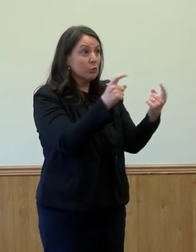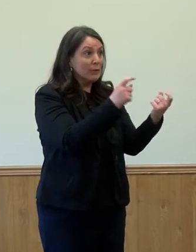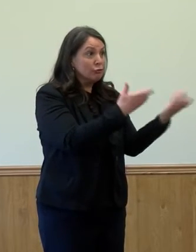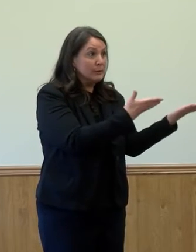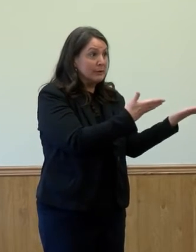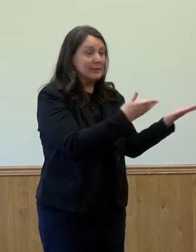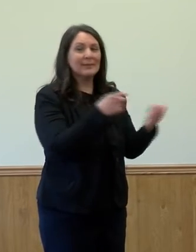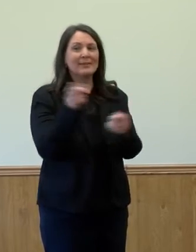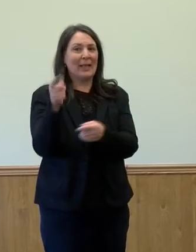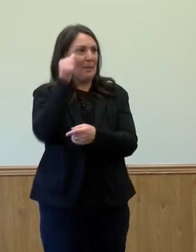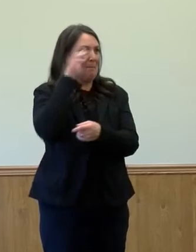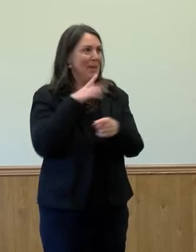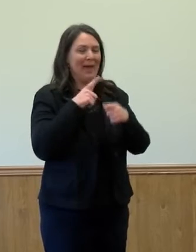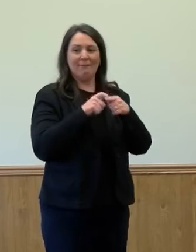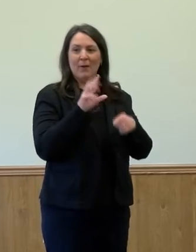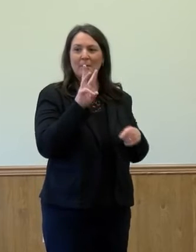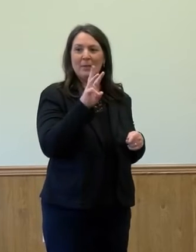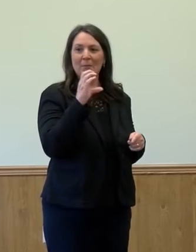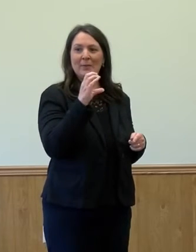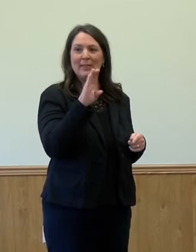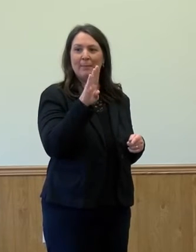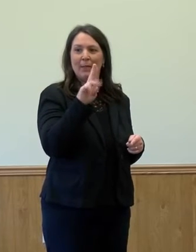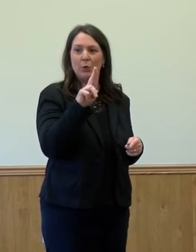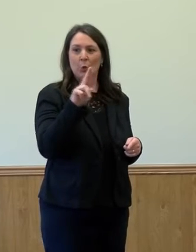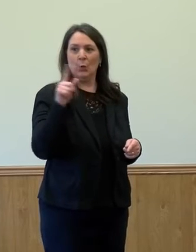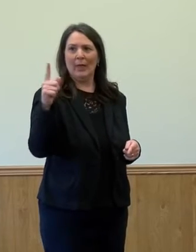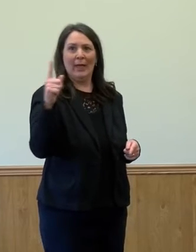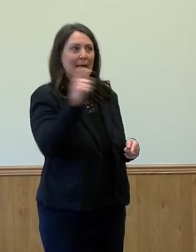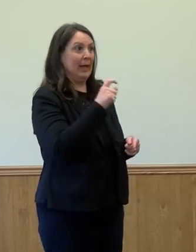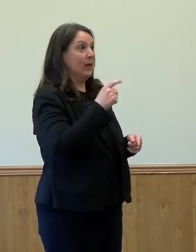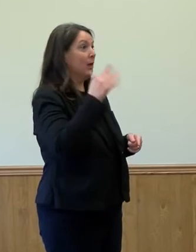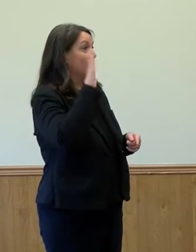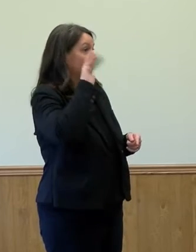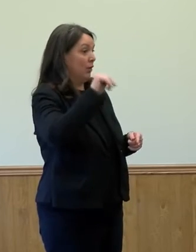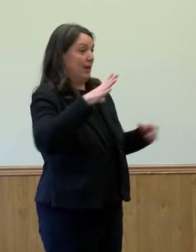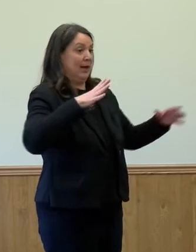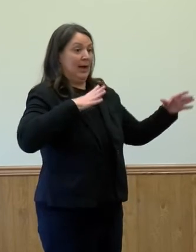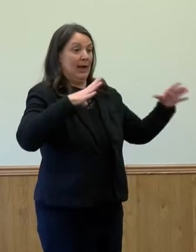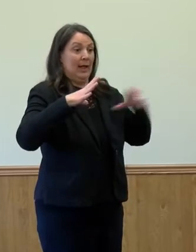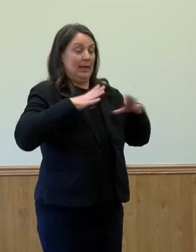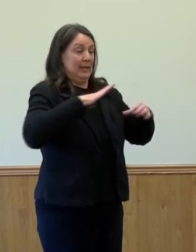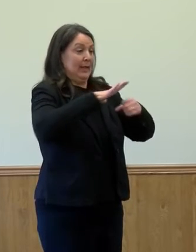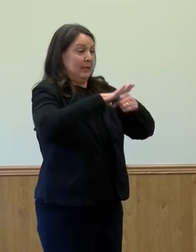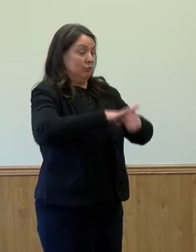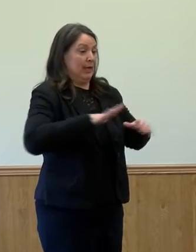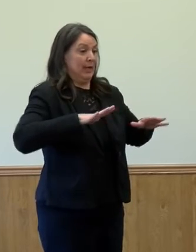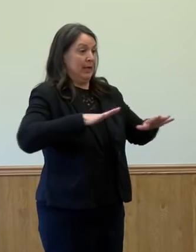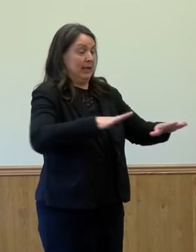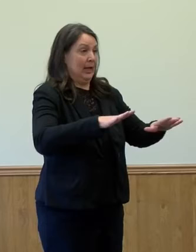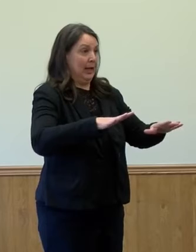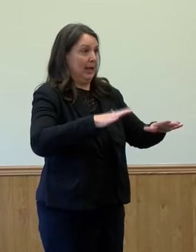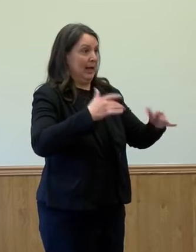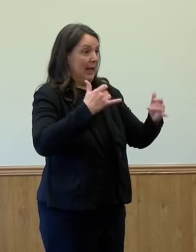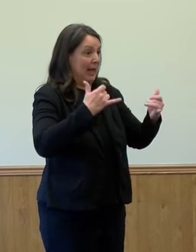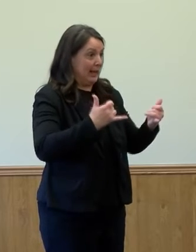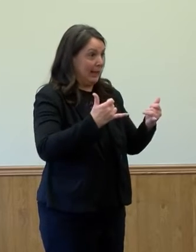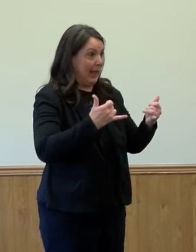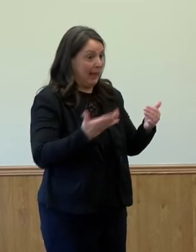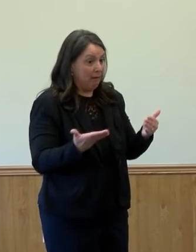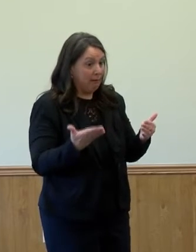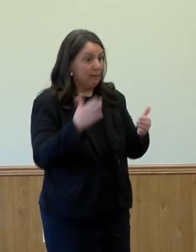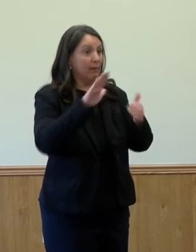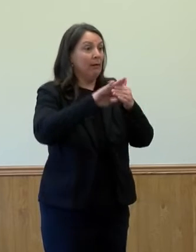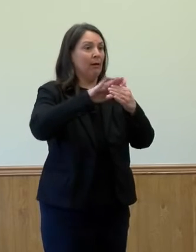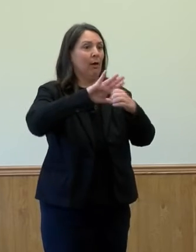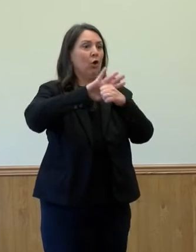Yes. With the holiday stress anxiety levels on the rise, how much have you empowered by the ongoing